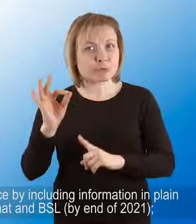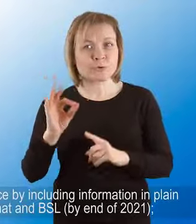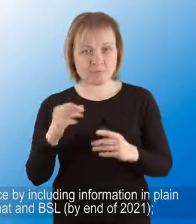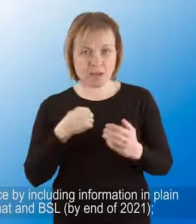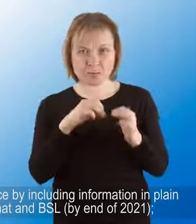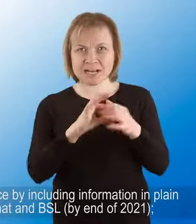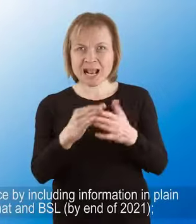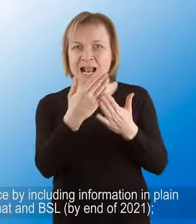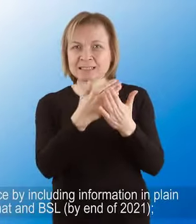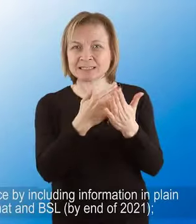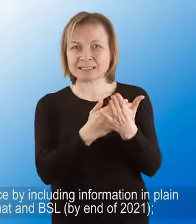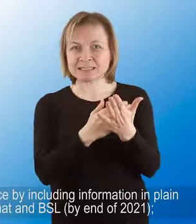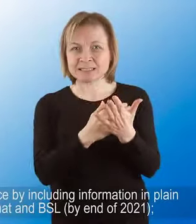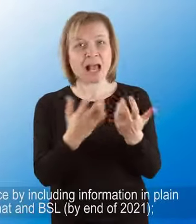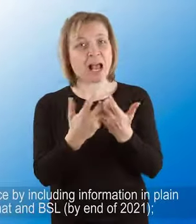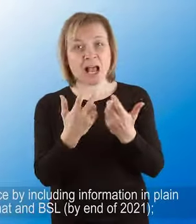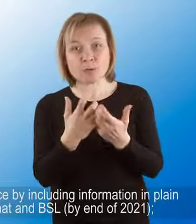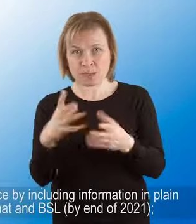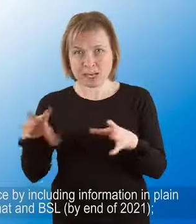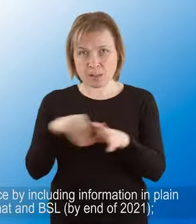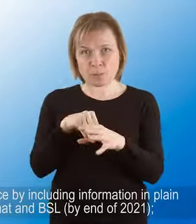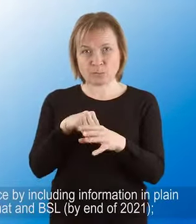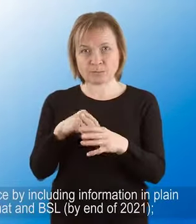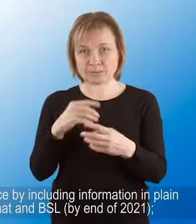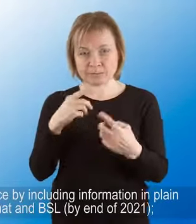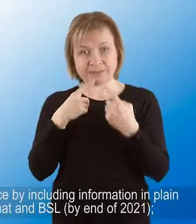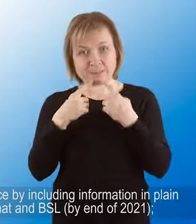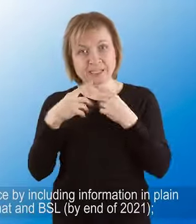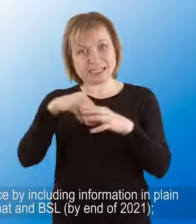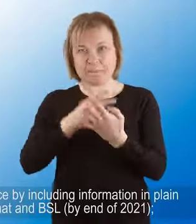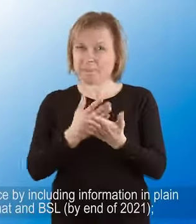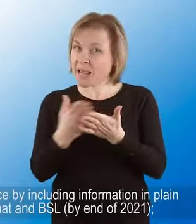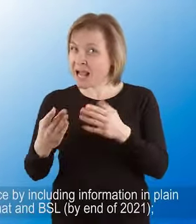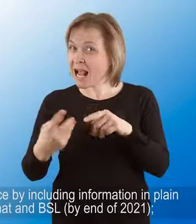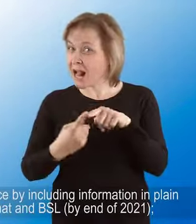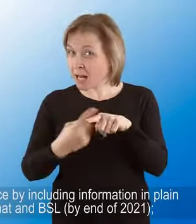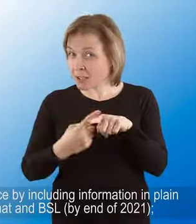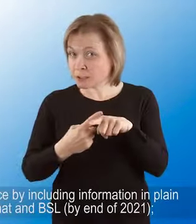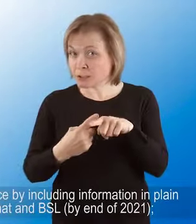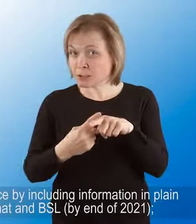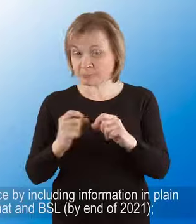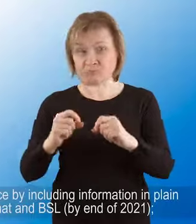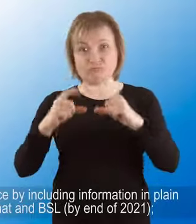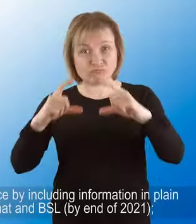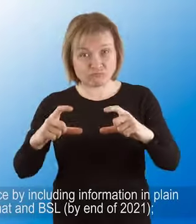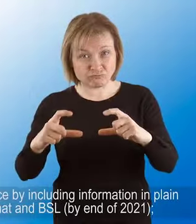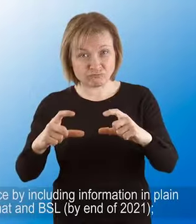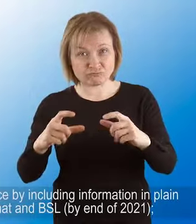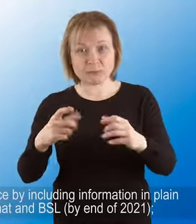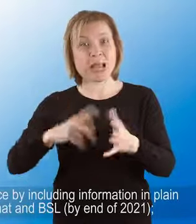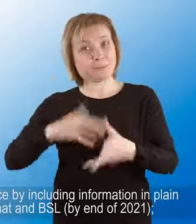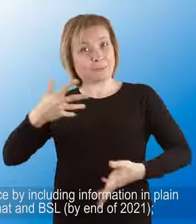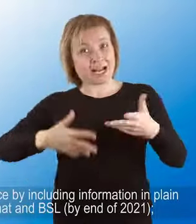Improving our guidance by including information in plain English, large format and BSL by end